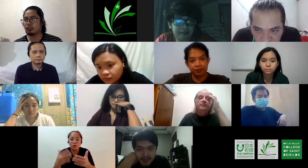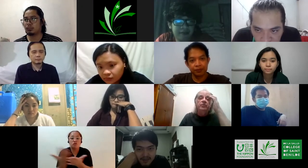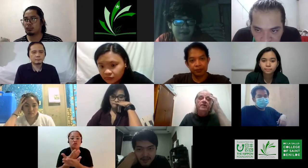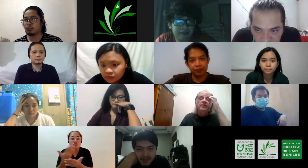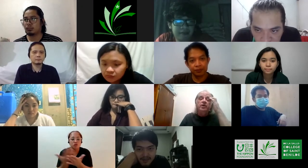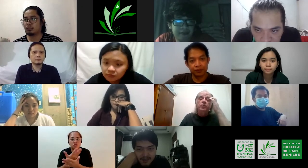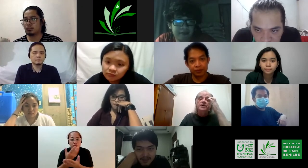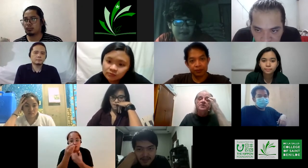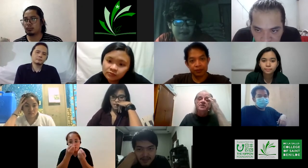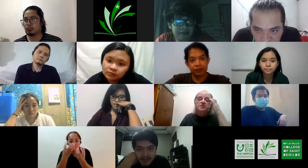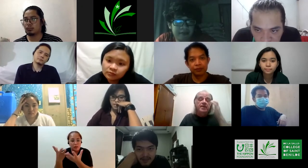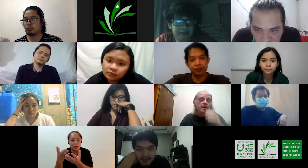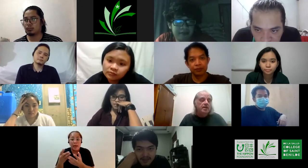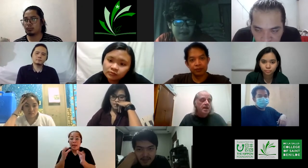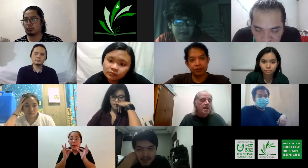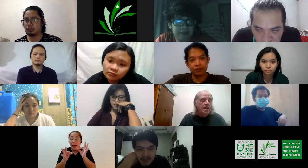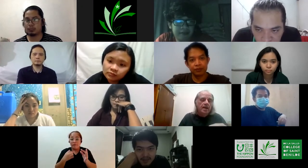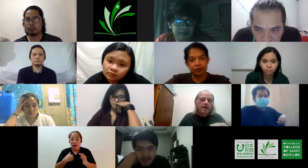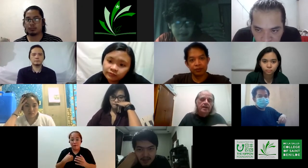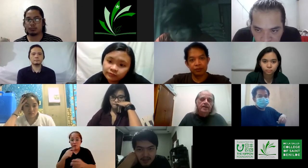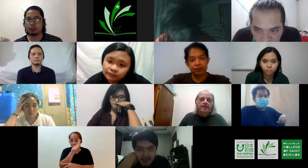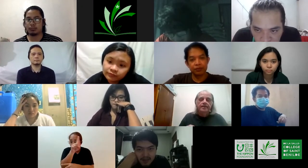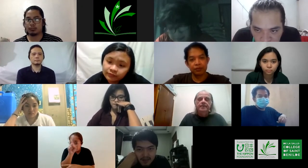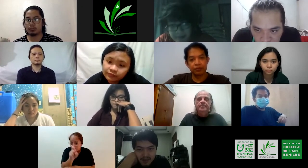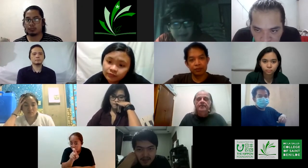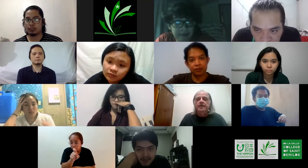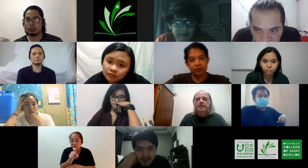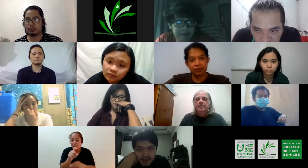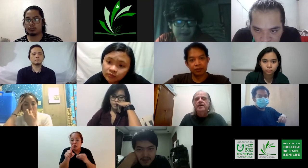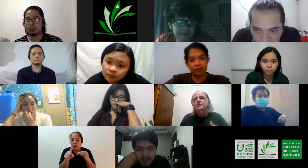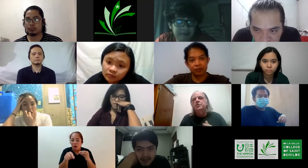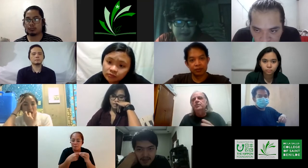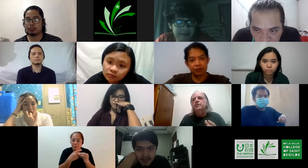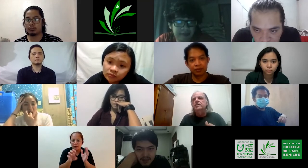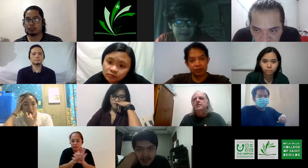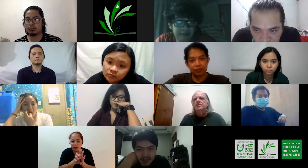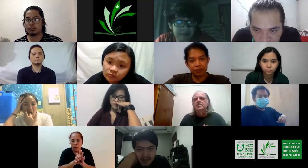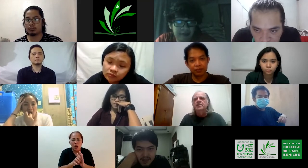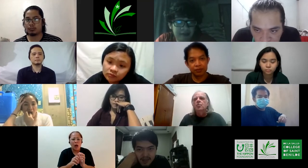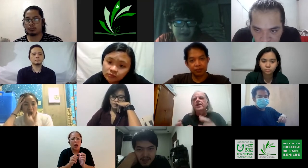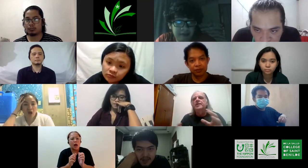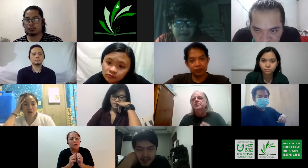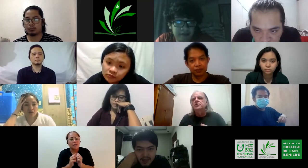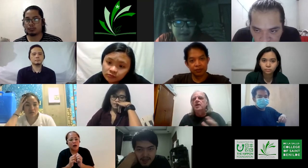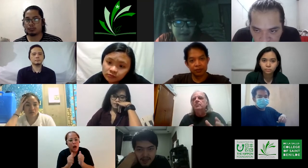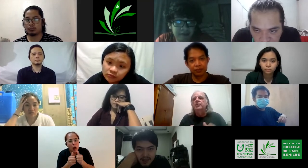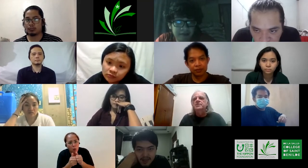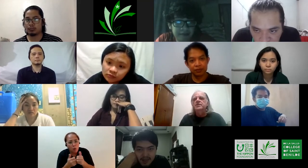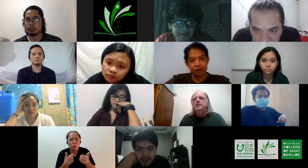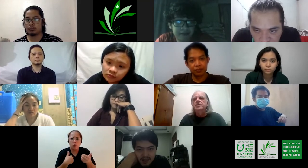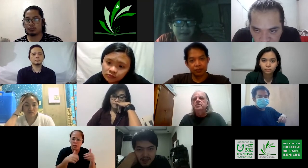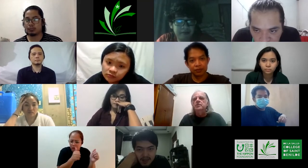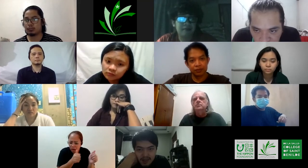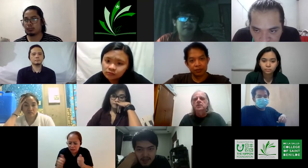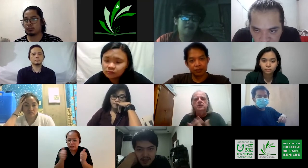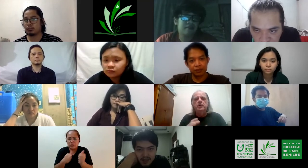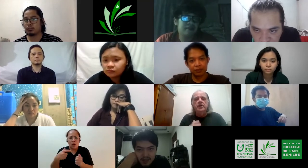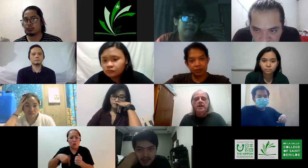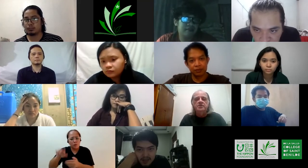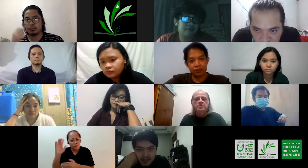have any questions about, like how should we arrange our presentation, then you can ask those